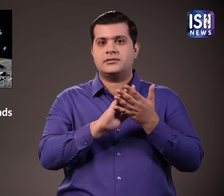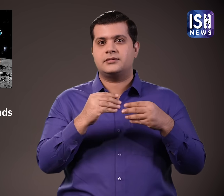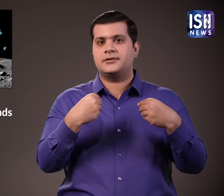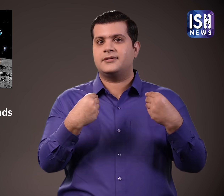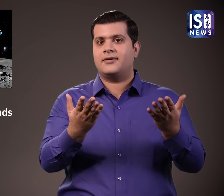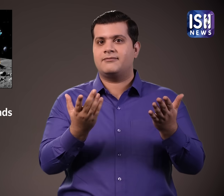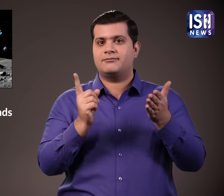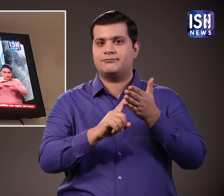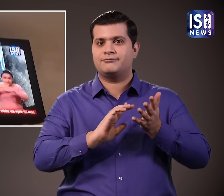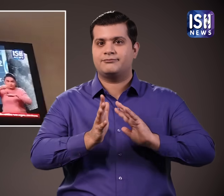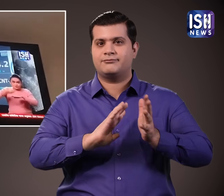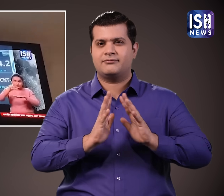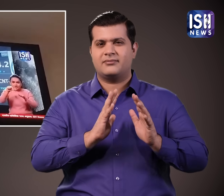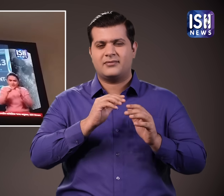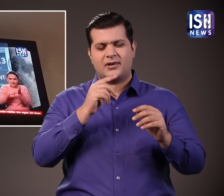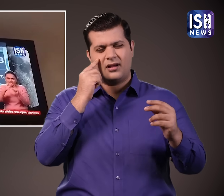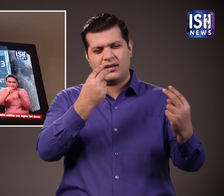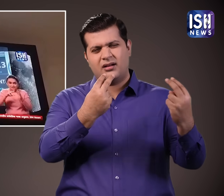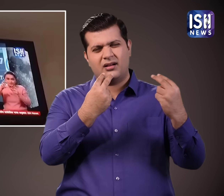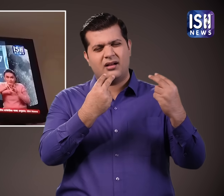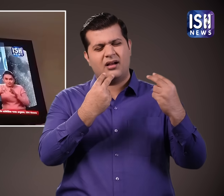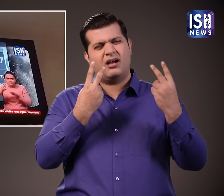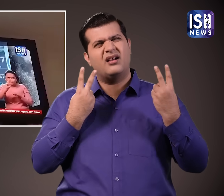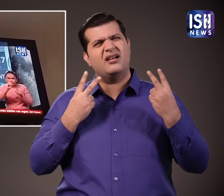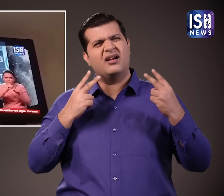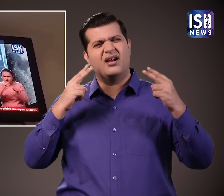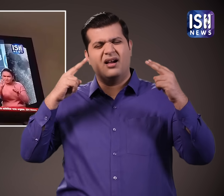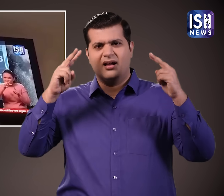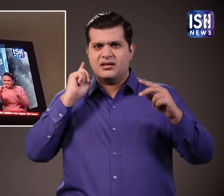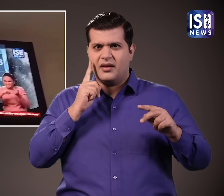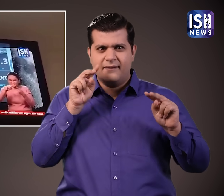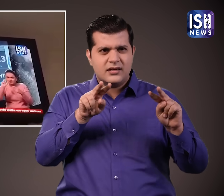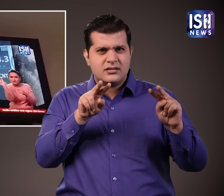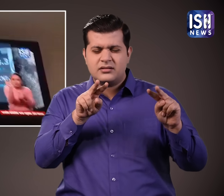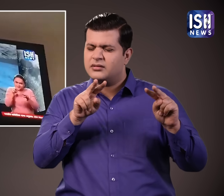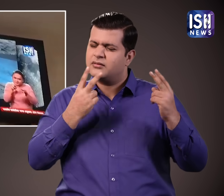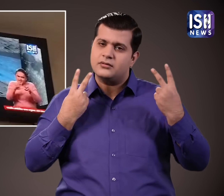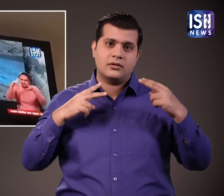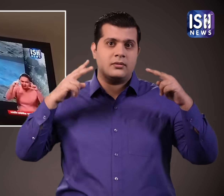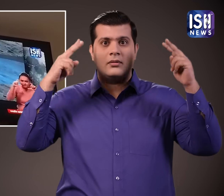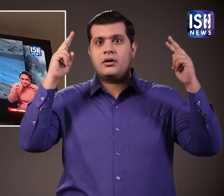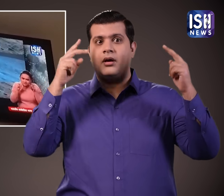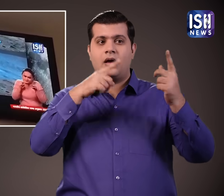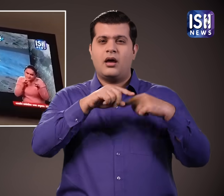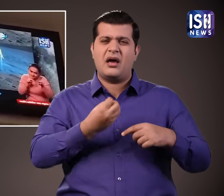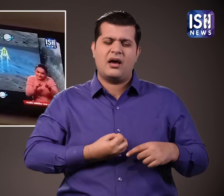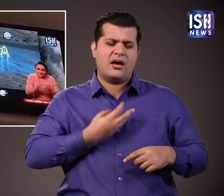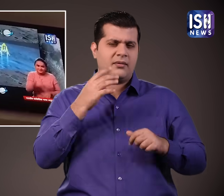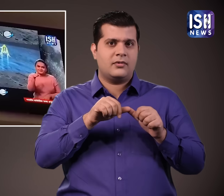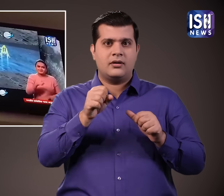ISH News provided ISL interpretation for the same. Many Deaf people were watching the live as well. Deaf people were